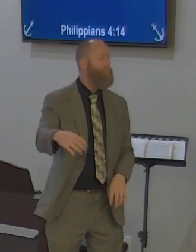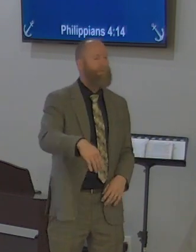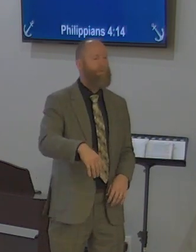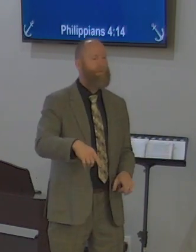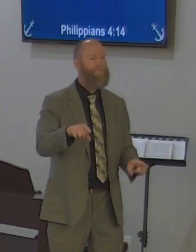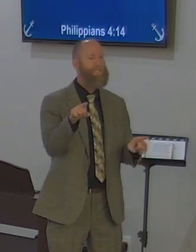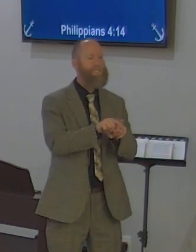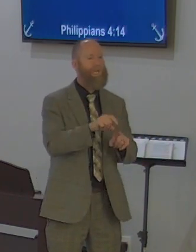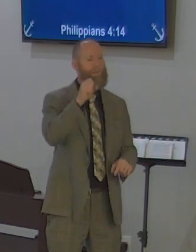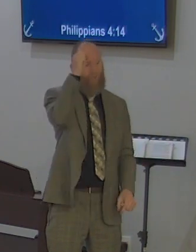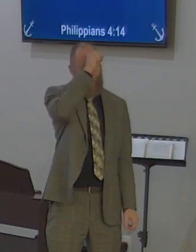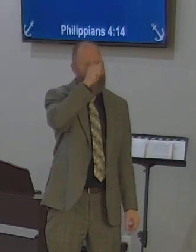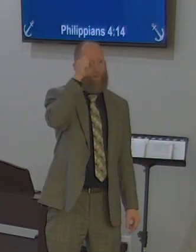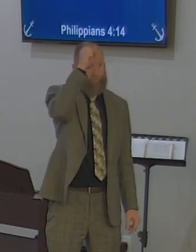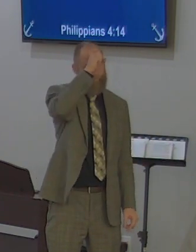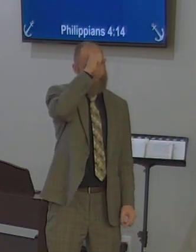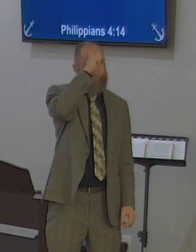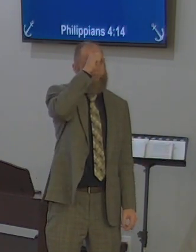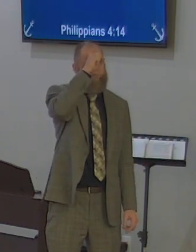issue ultimately.